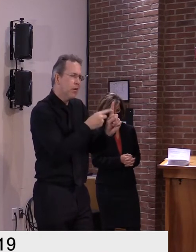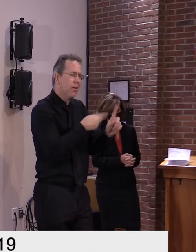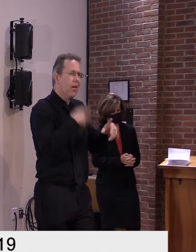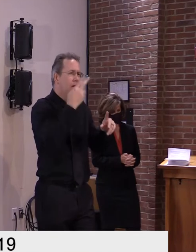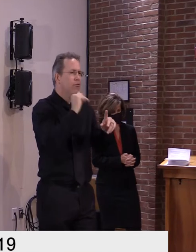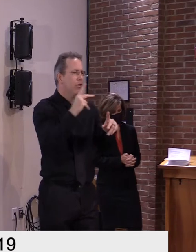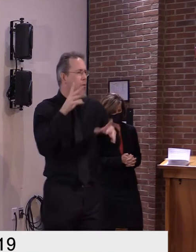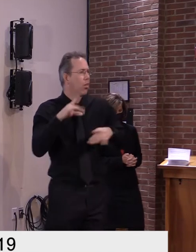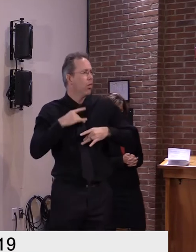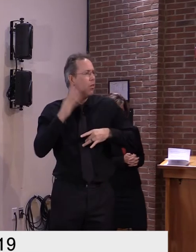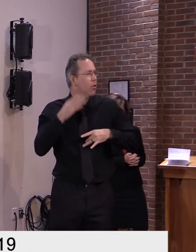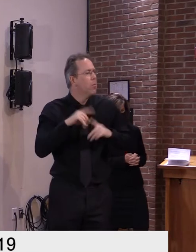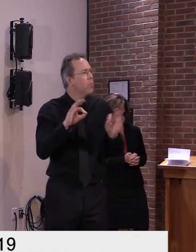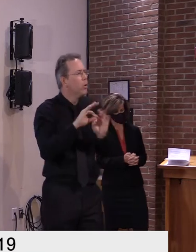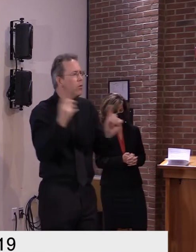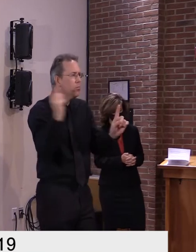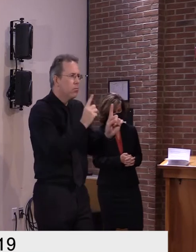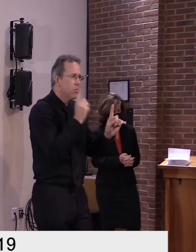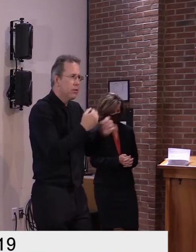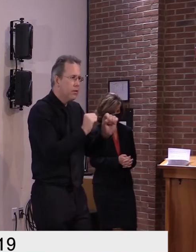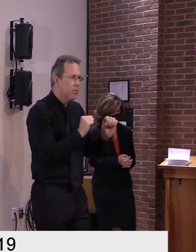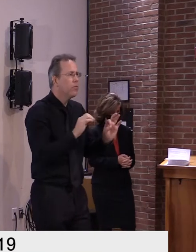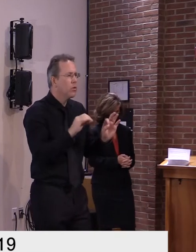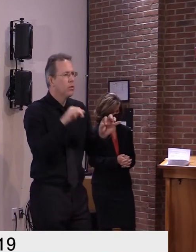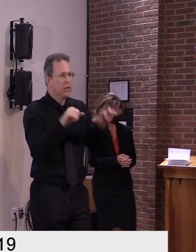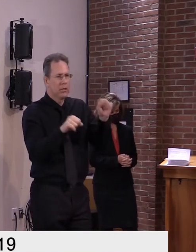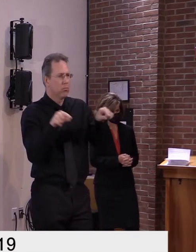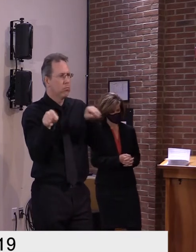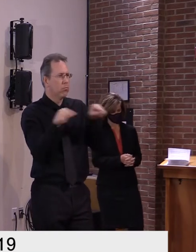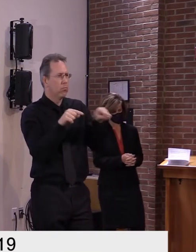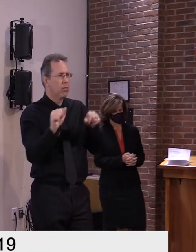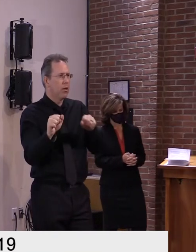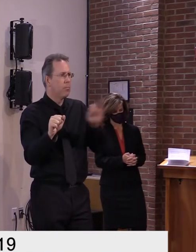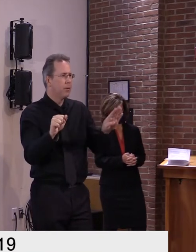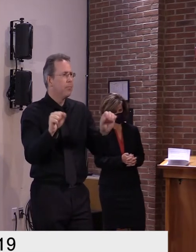word yes, having given that explanation.